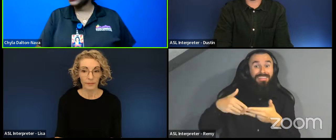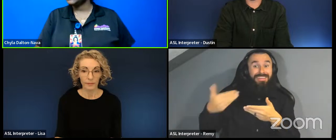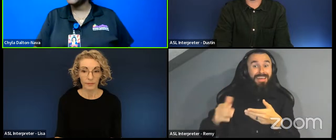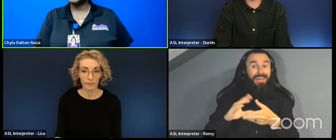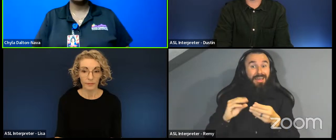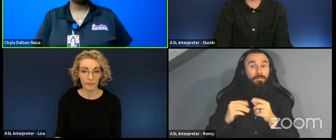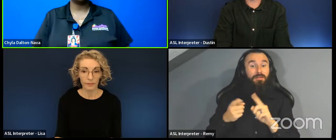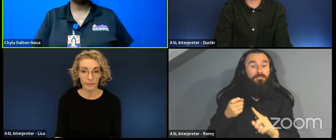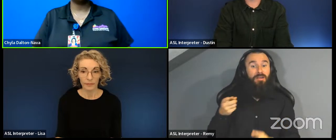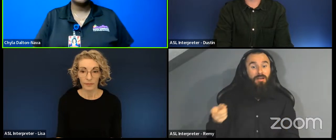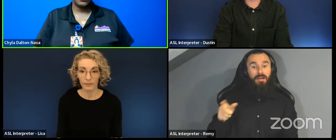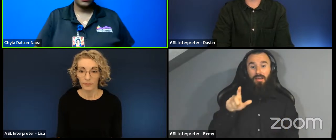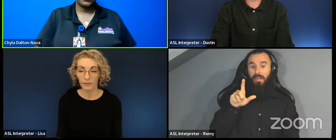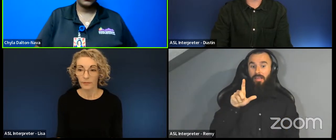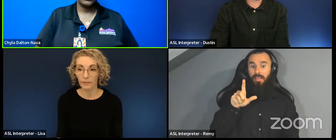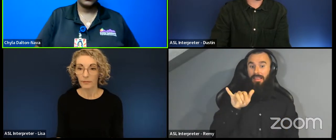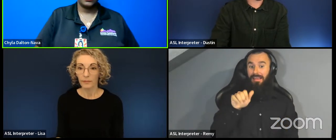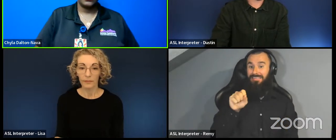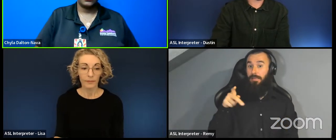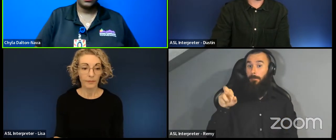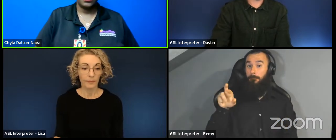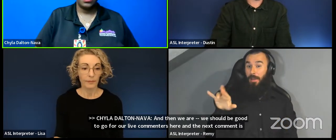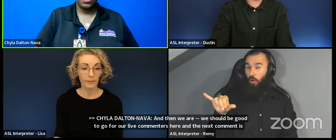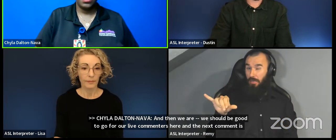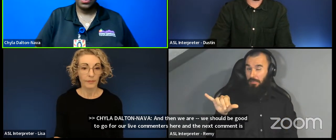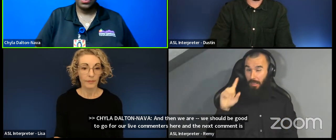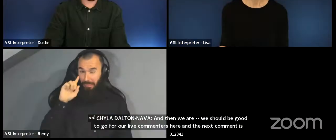from Blaze Perry, I believe.